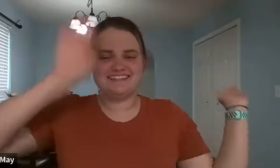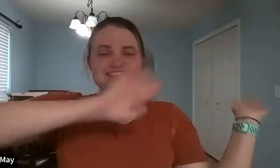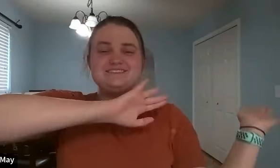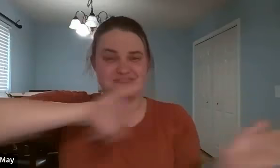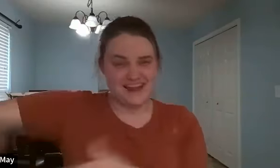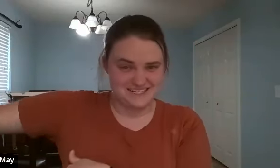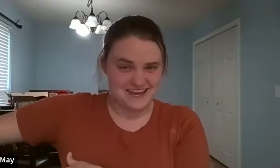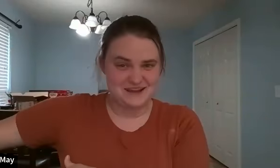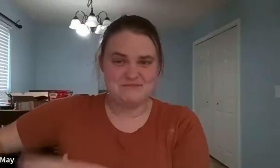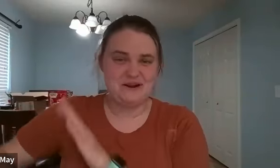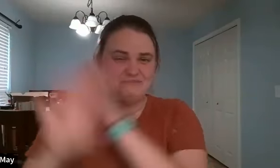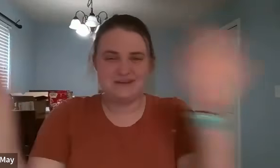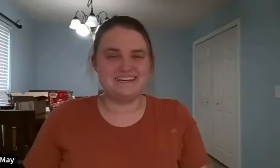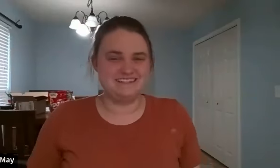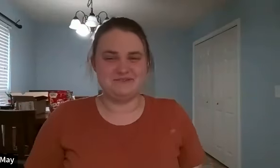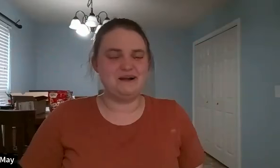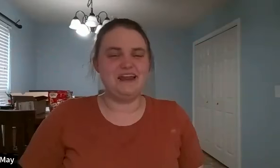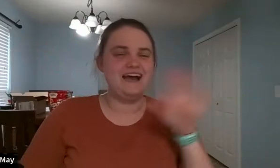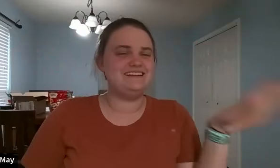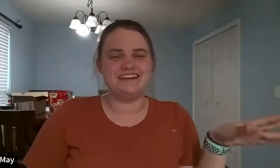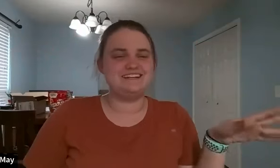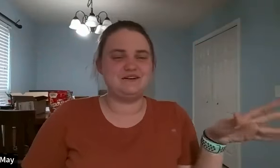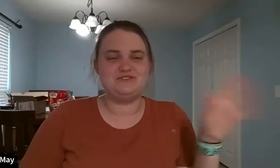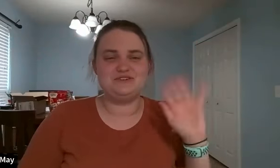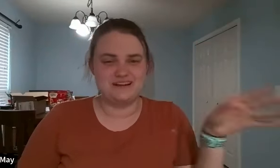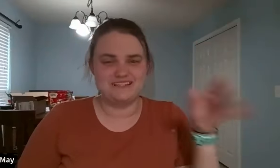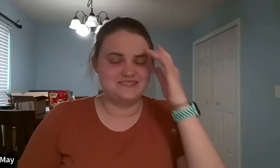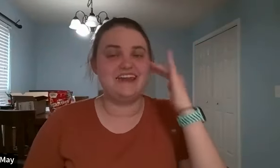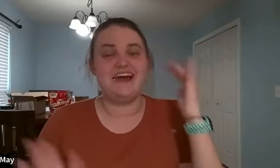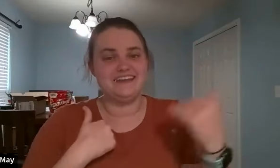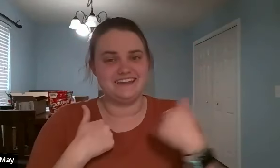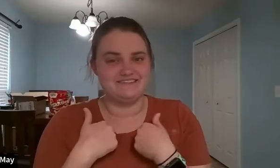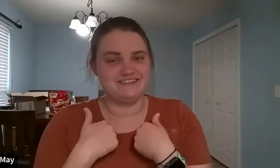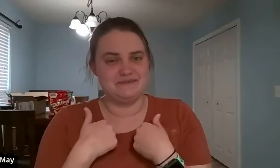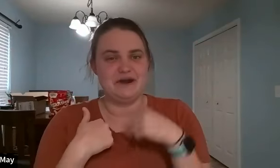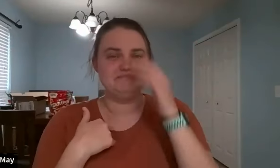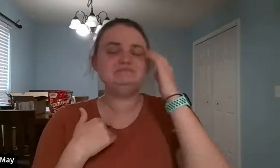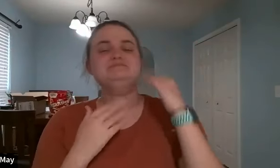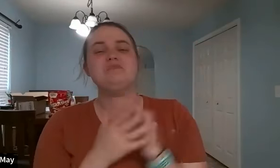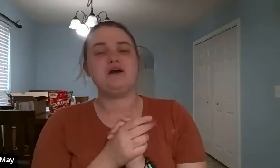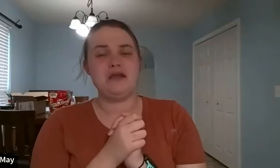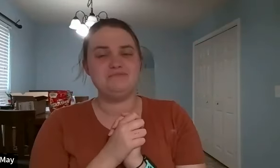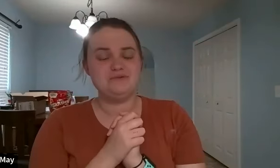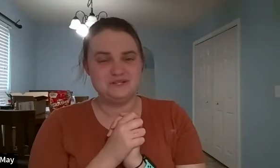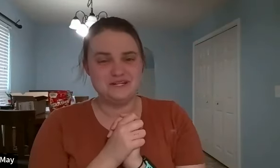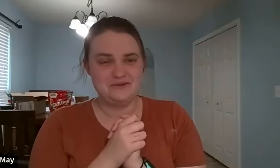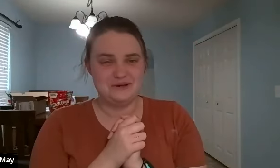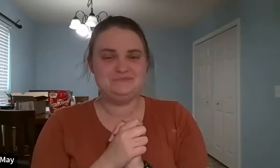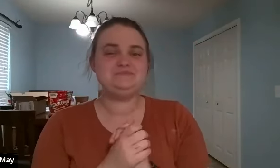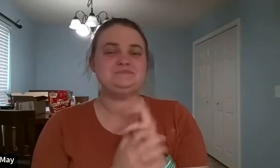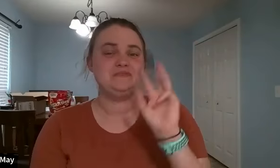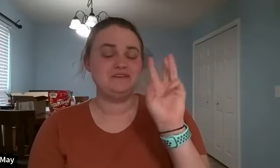Let's scratch that number. I'm picking a different one. I decided to go too crazy with that, and I can't even keep up. Okay, we'll do another one.